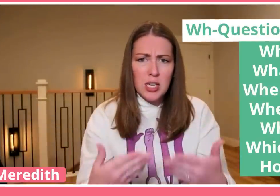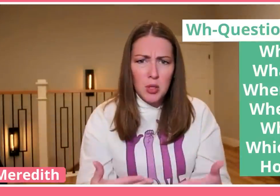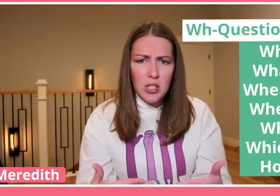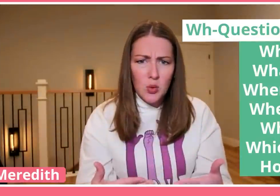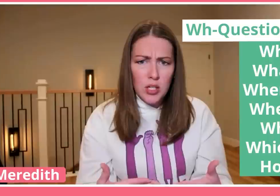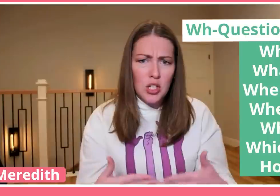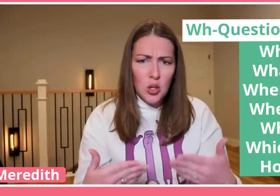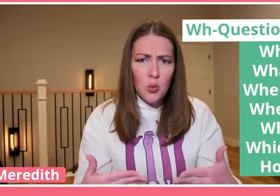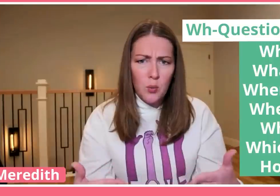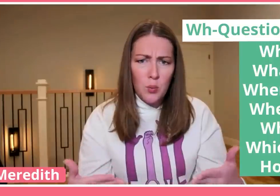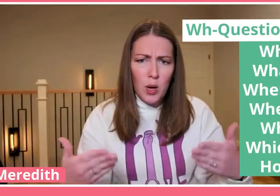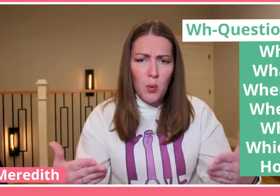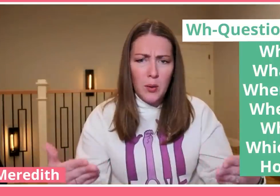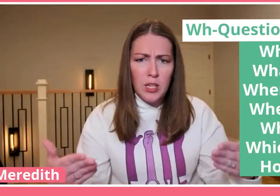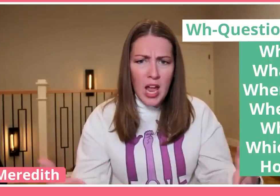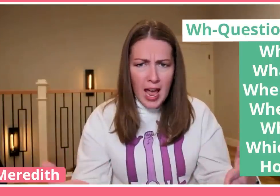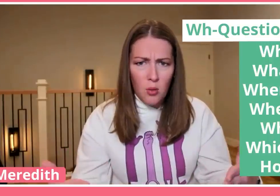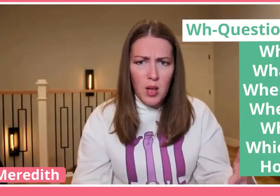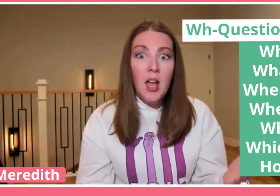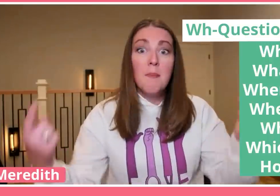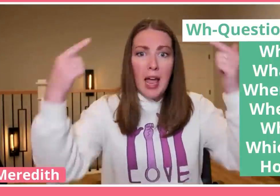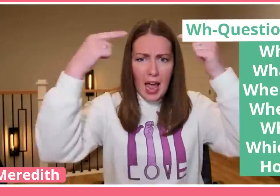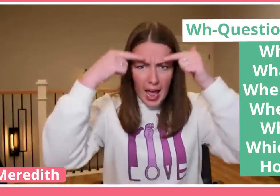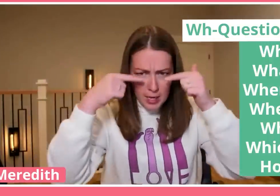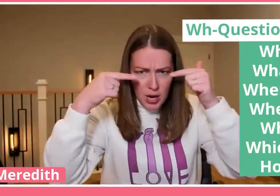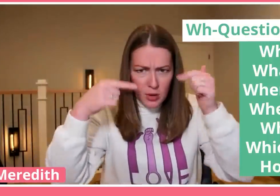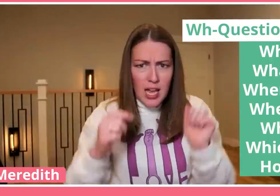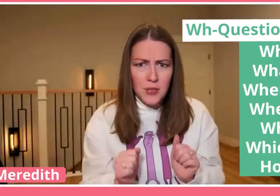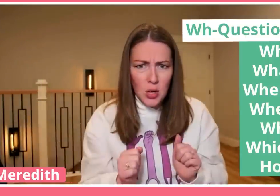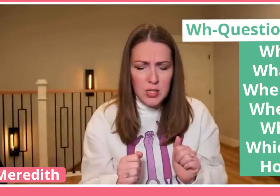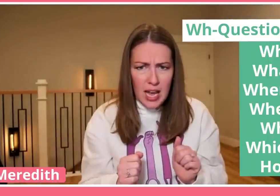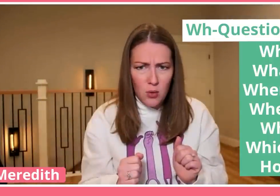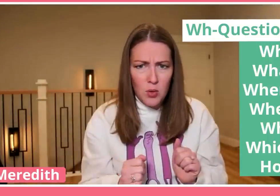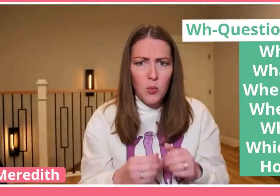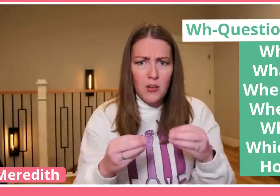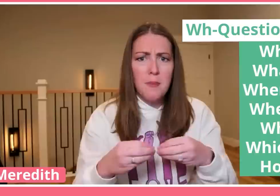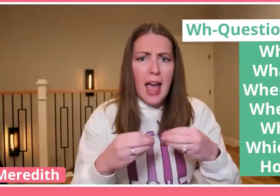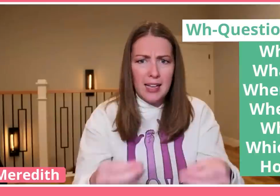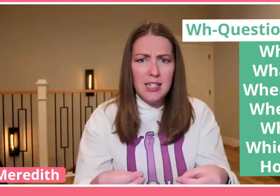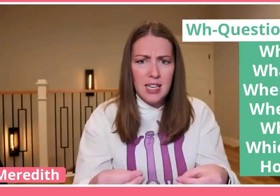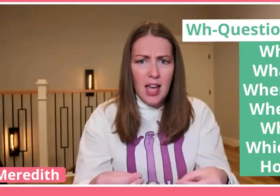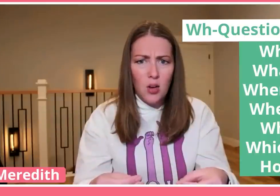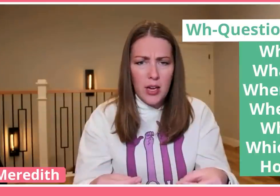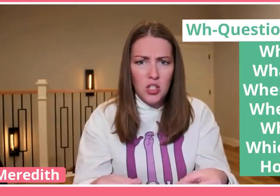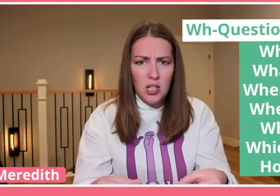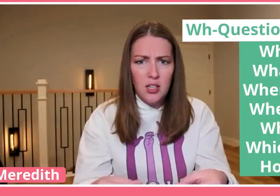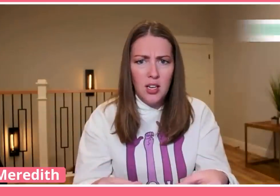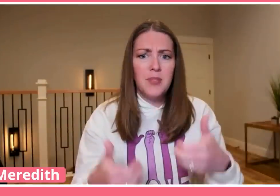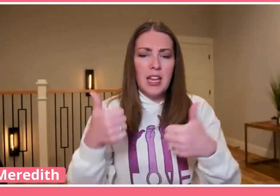WH question of who, what, when, where, why, which, how? My eyebrows have to go down whenever I'm asking that question and